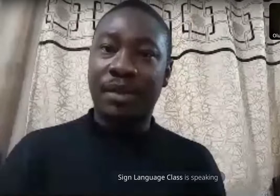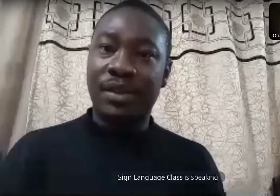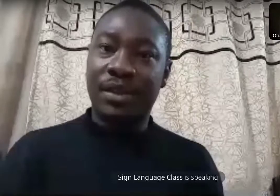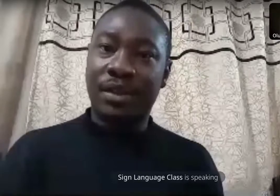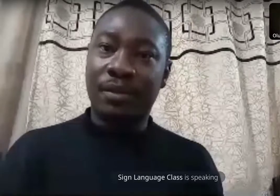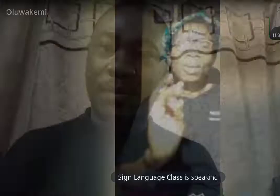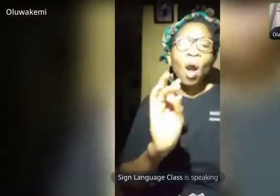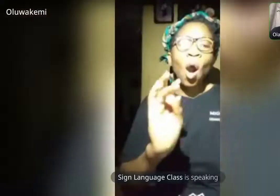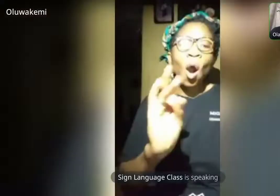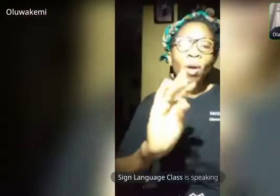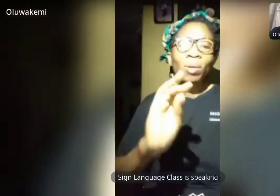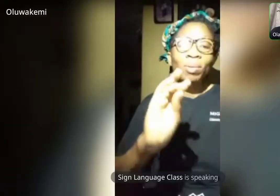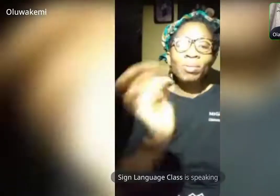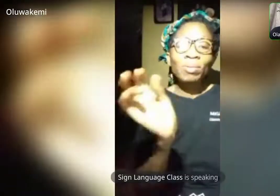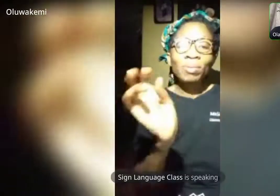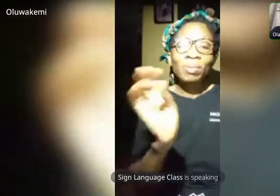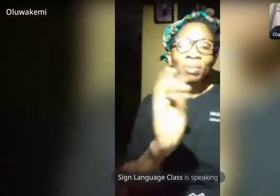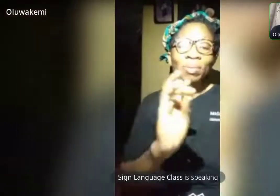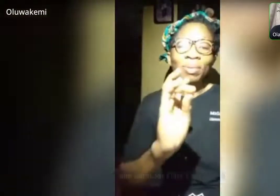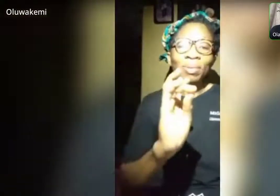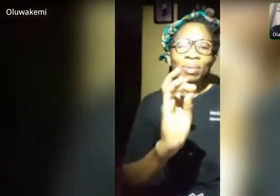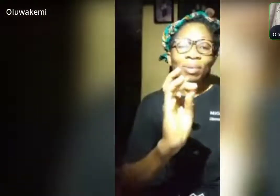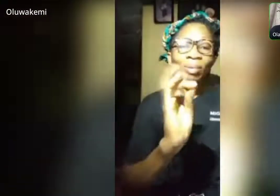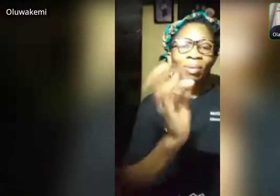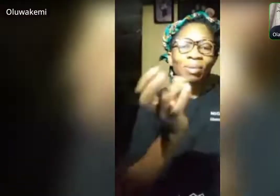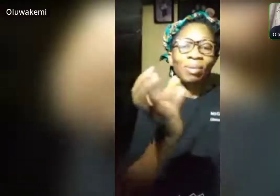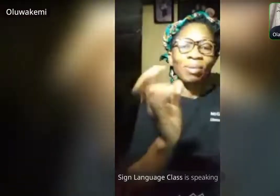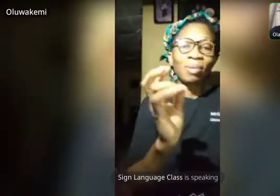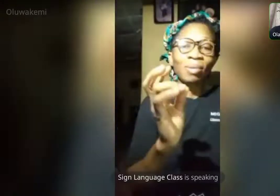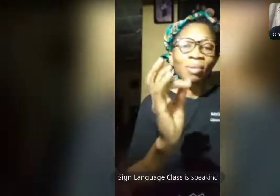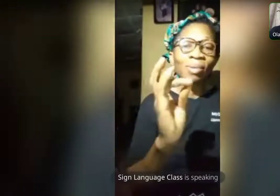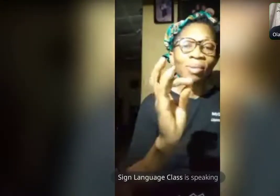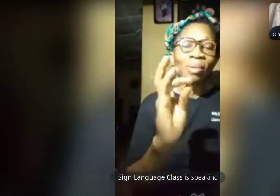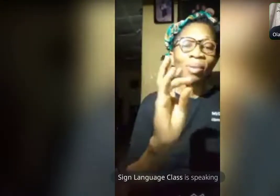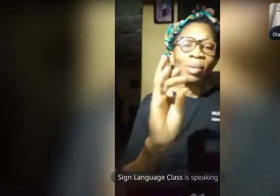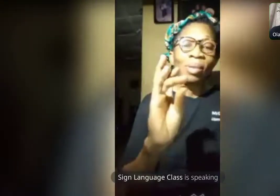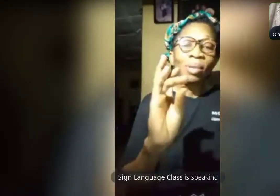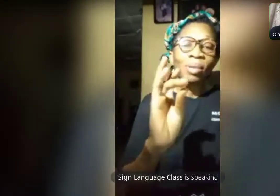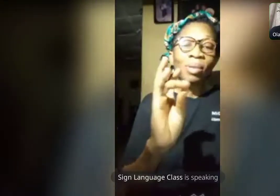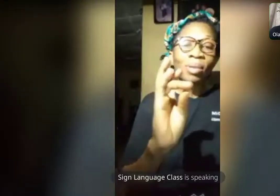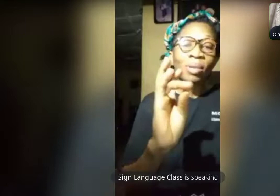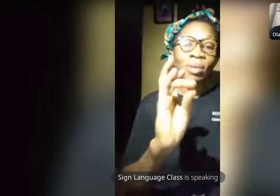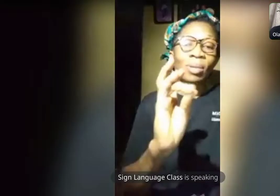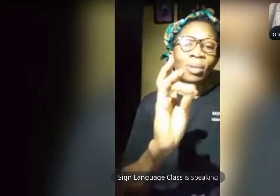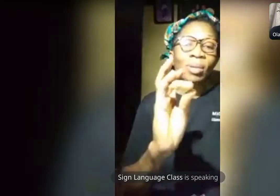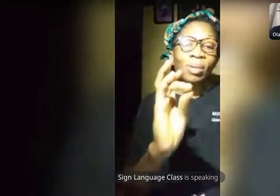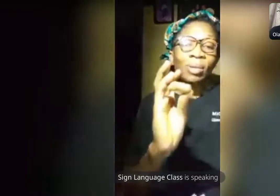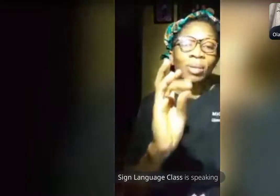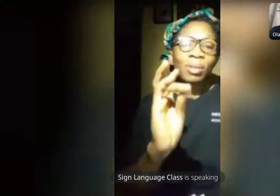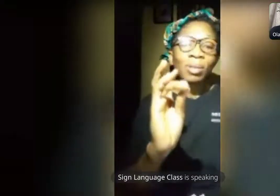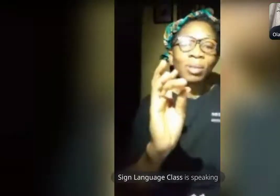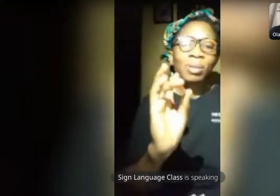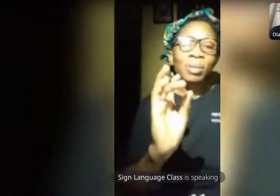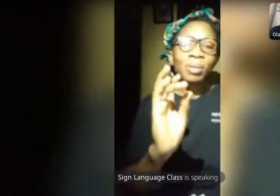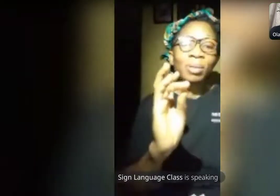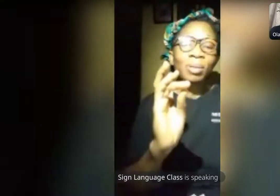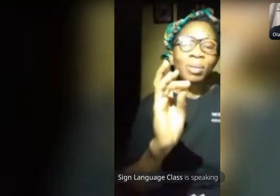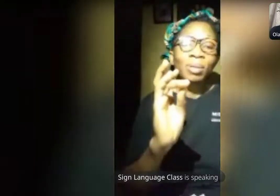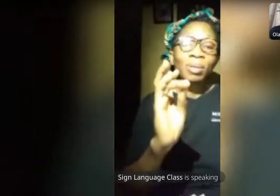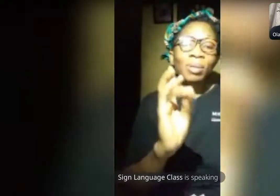Yes, please. Yeah, how about everyone just sign from 1 to 20? Let's see if everyone is getting the hang of it.